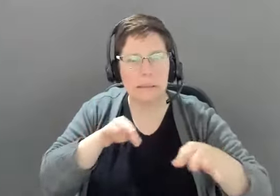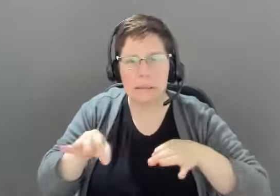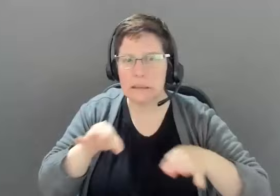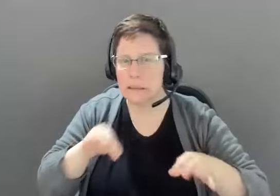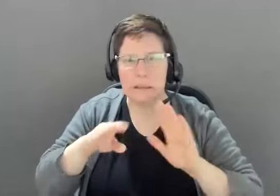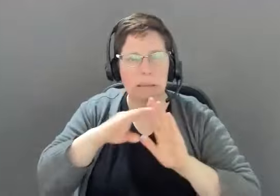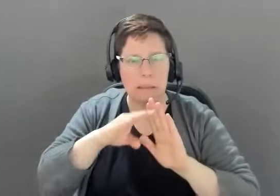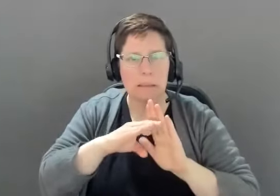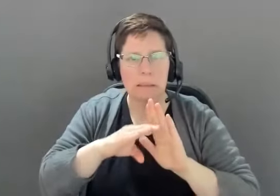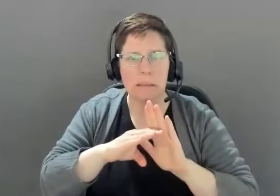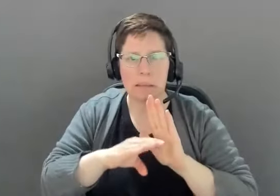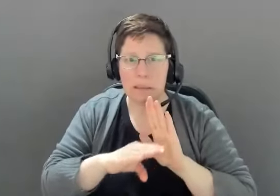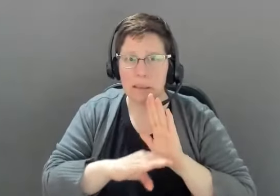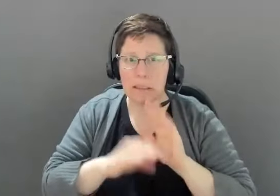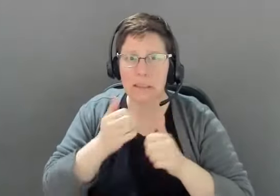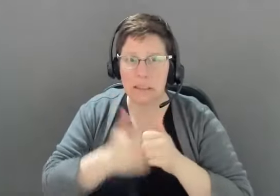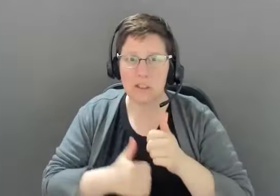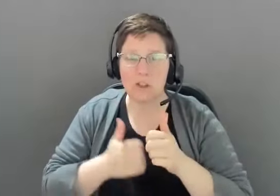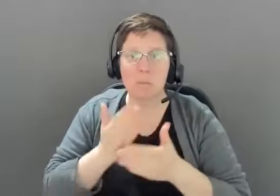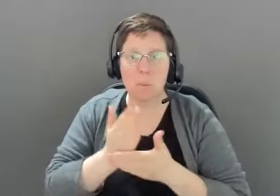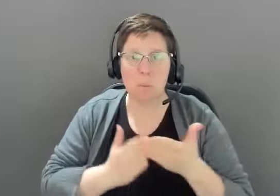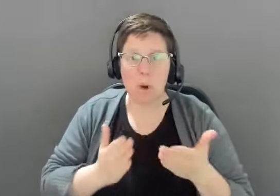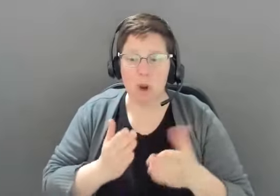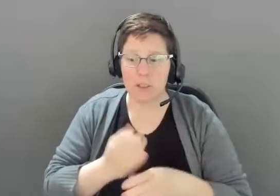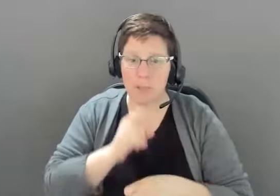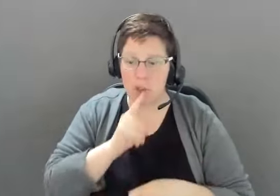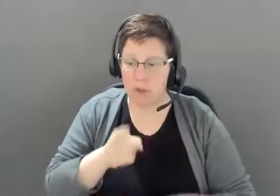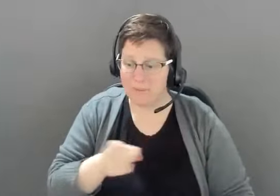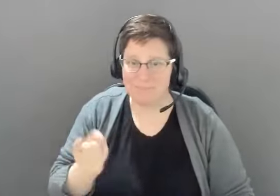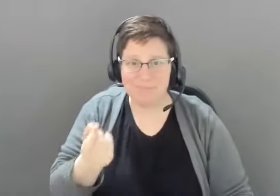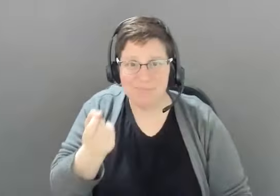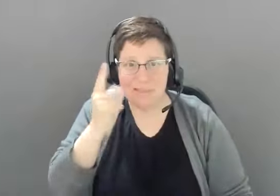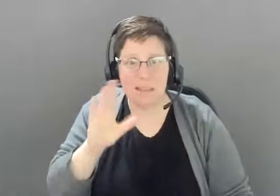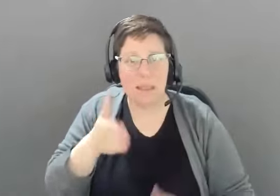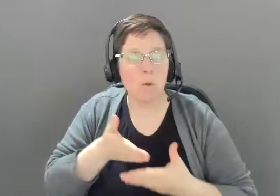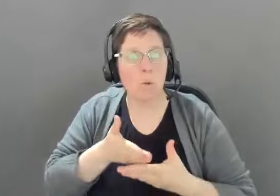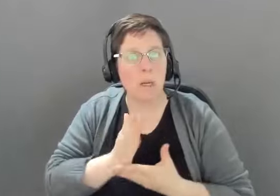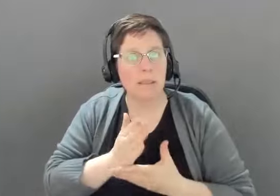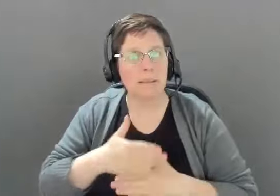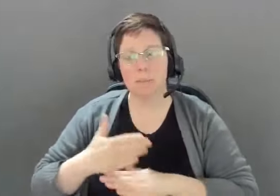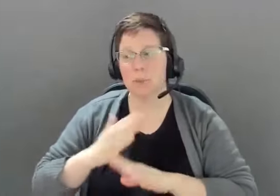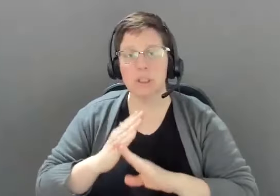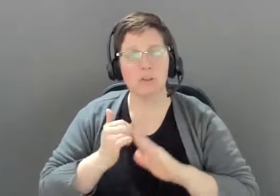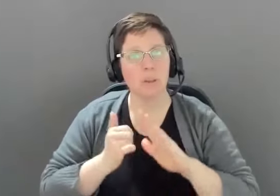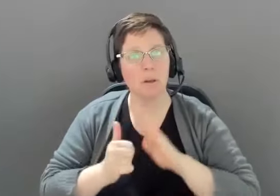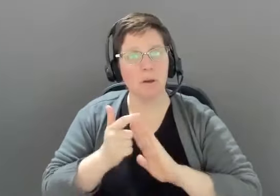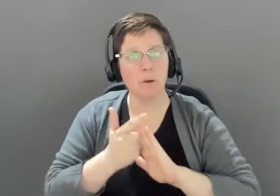and ensure survivors understand their rights and protections under the law, as well as the risk